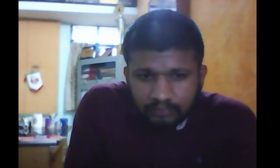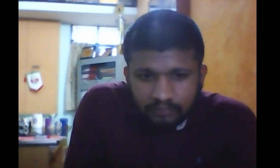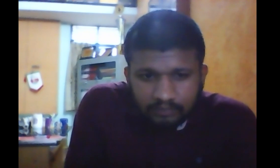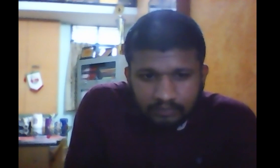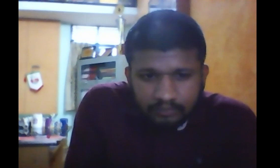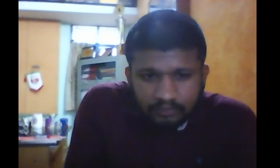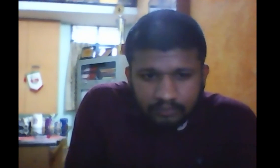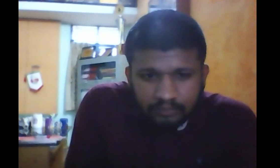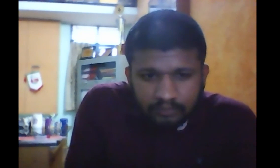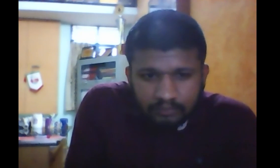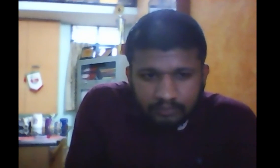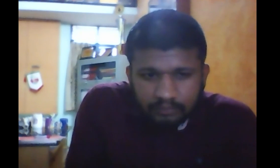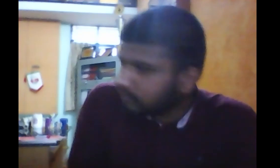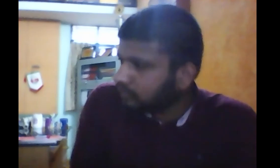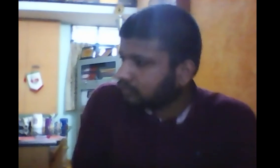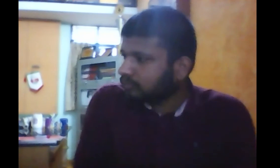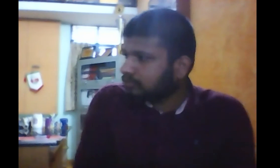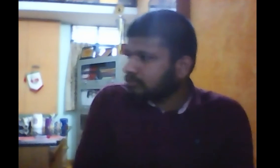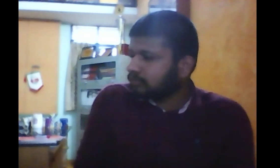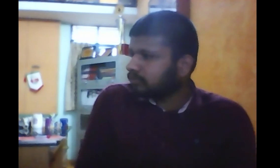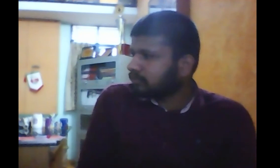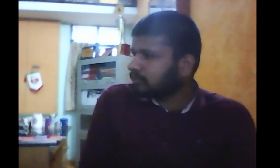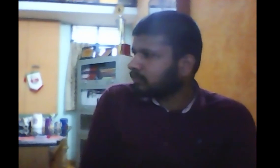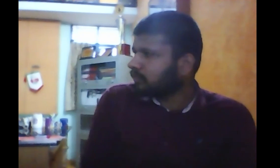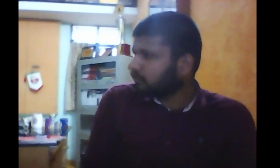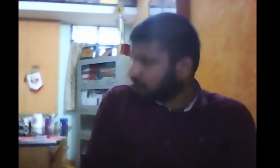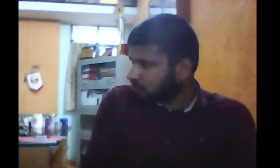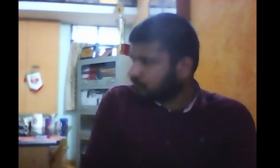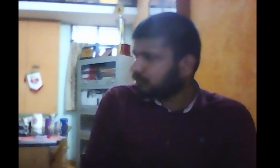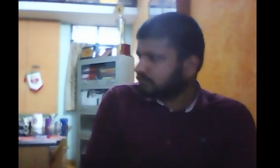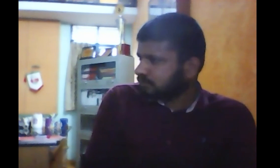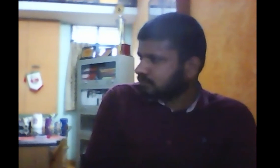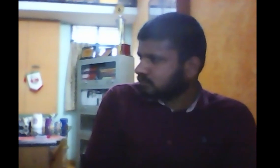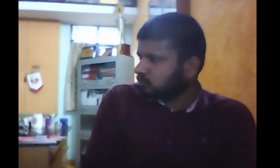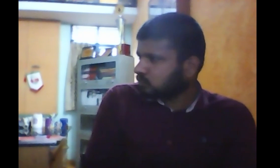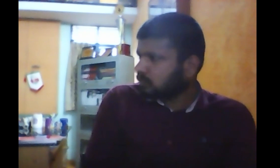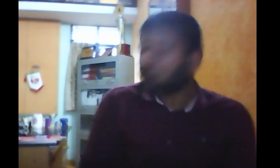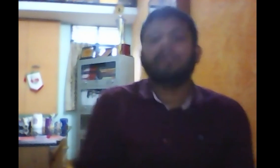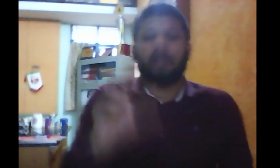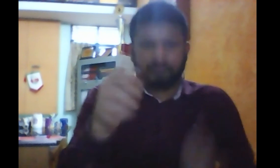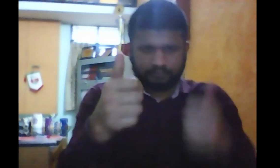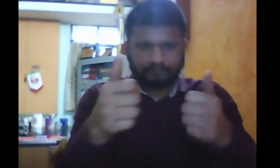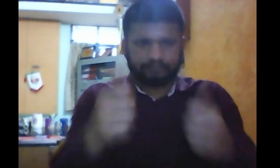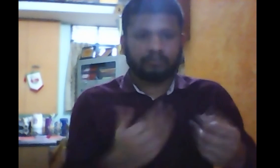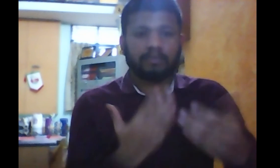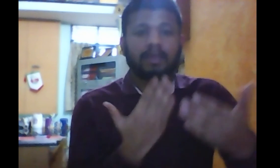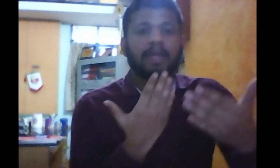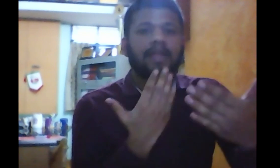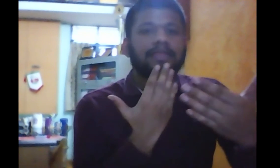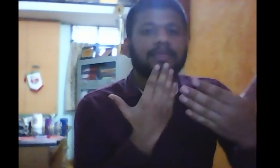Can you just make a small difference between thank you and welcome? I am getting confused with thank you and welcome. Okay. So this is a